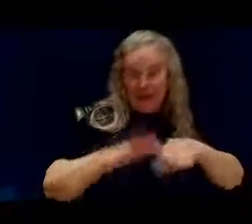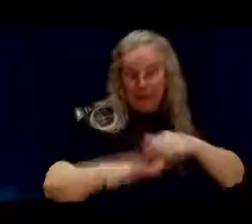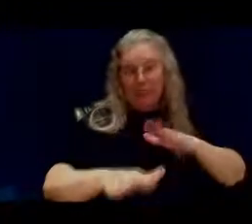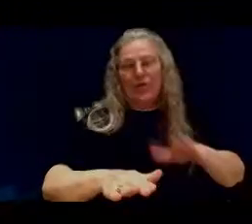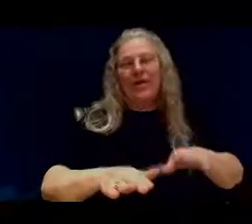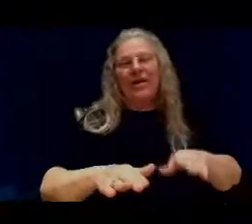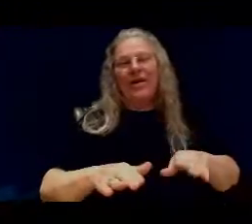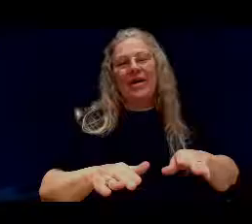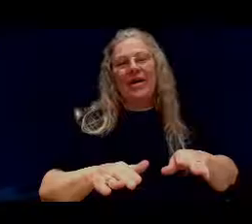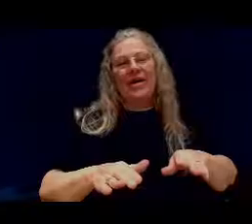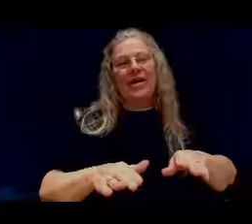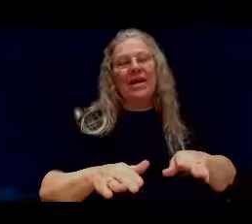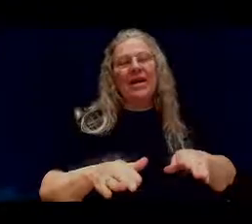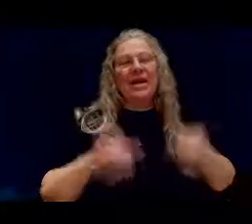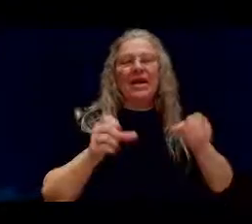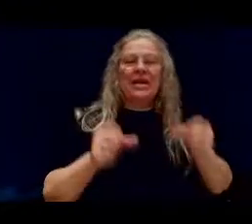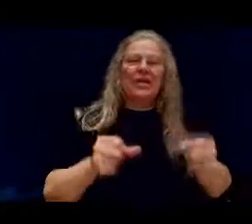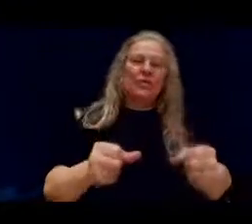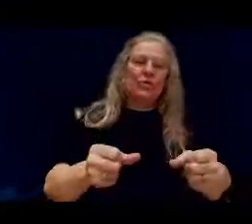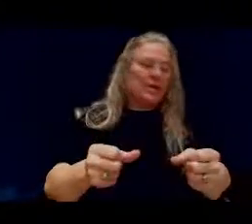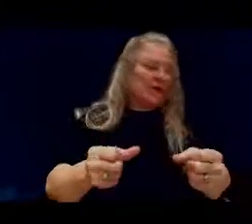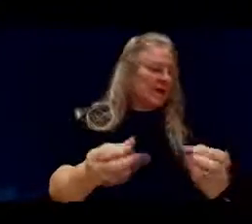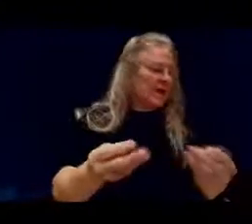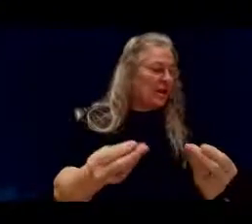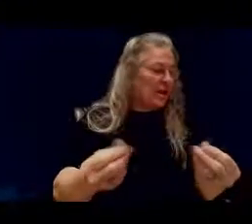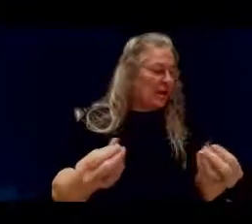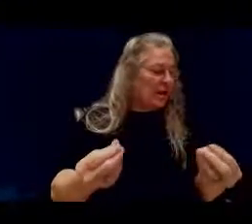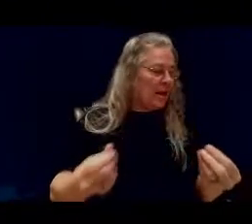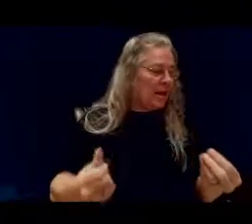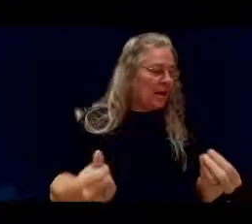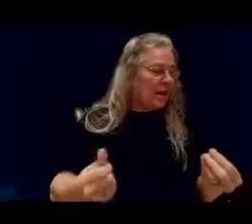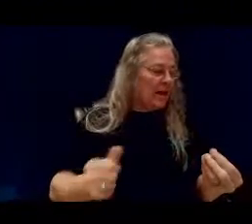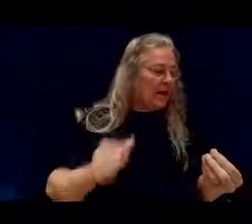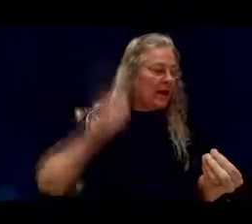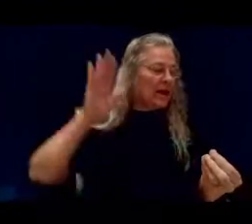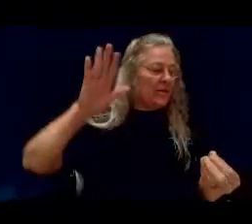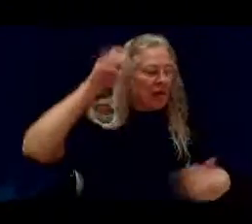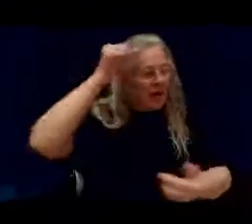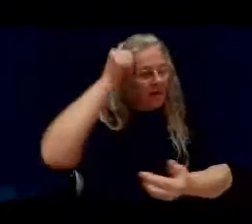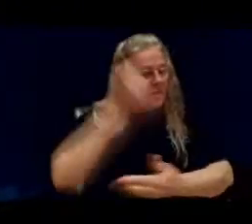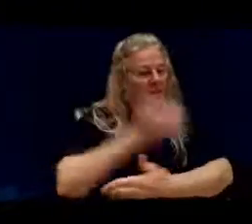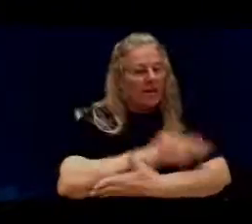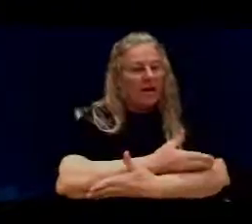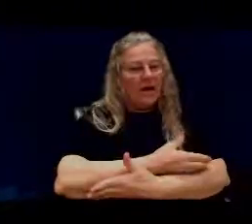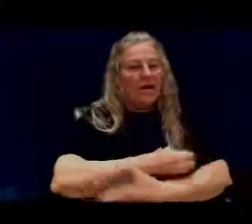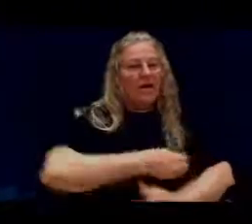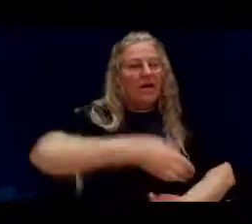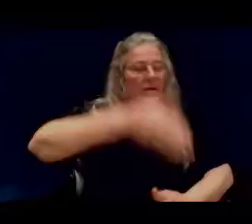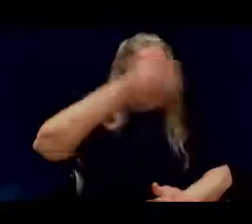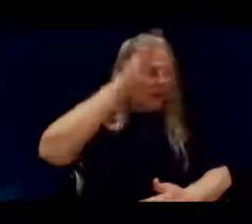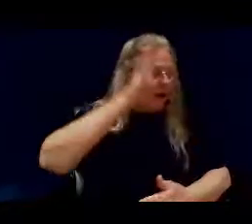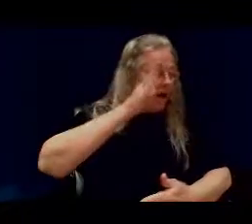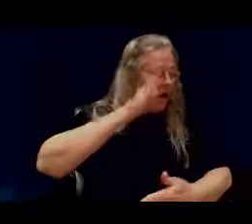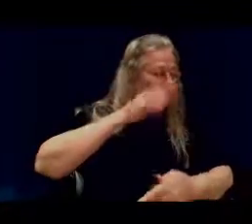footsteps trod its streets and plains, thou Son of